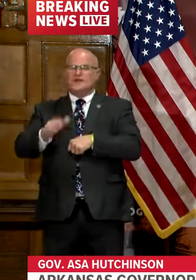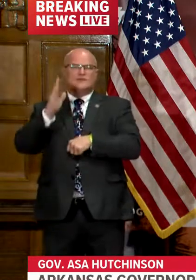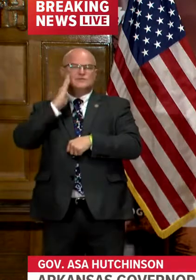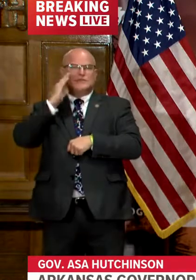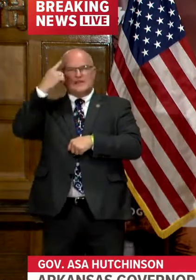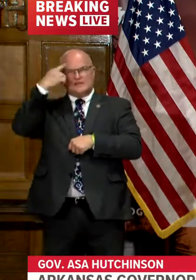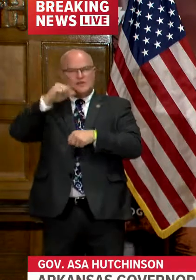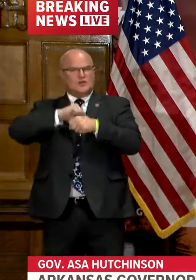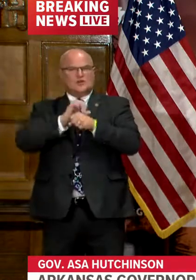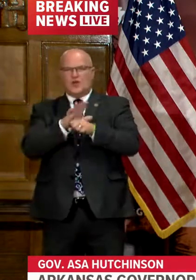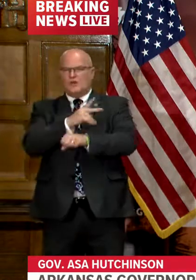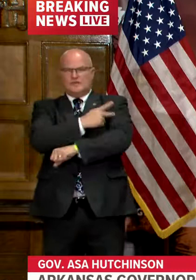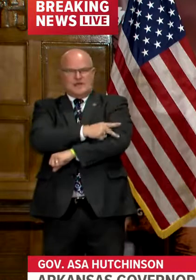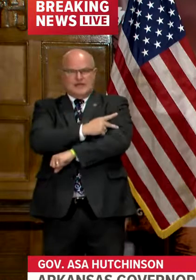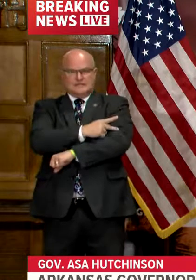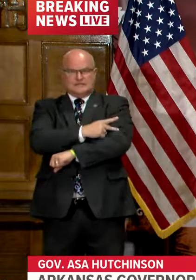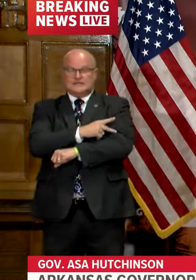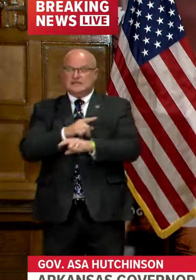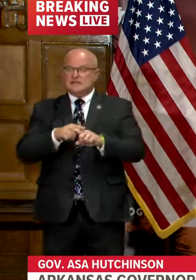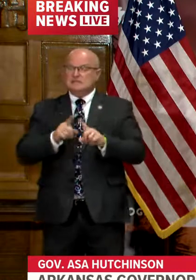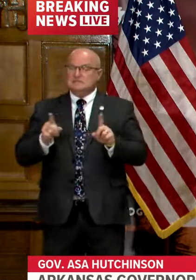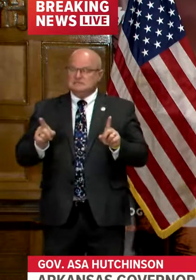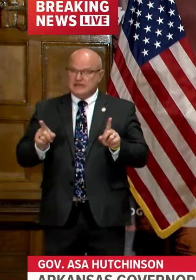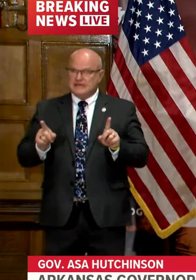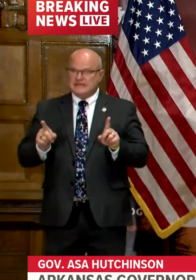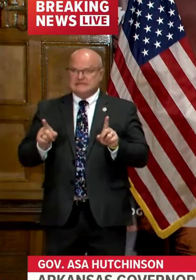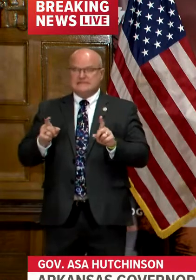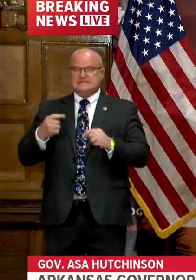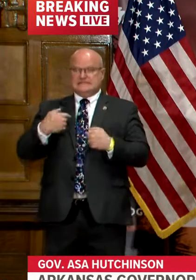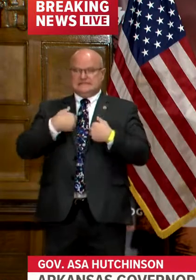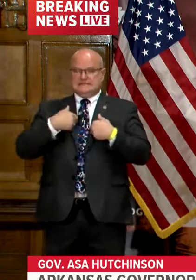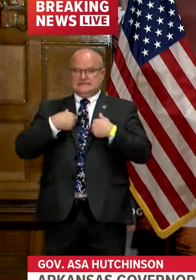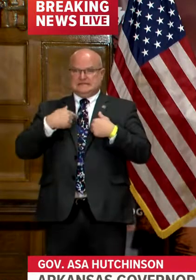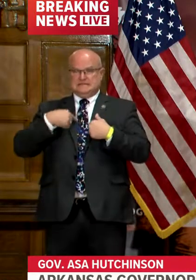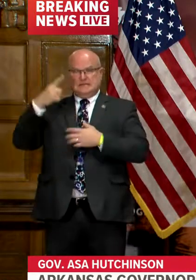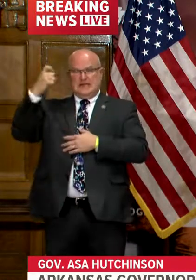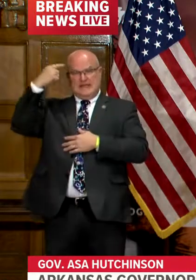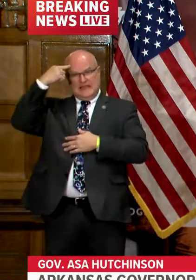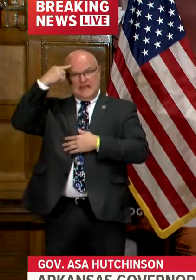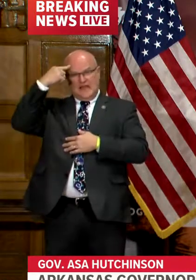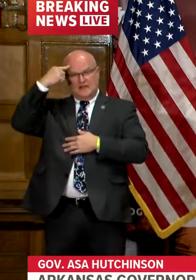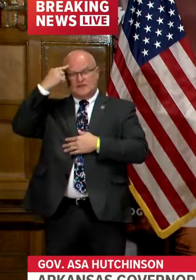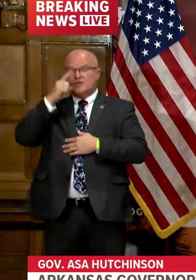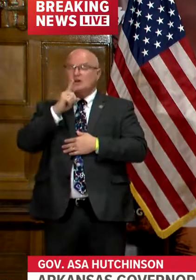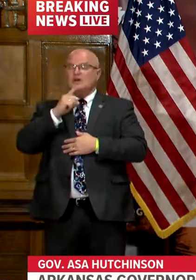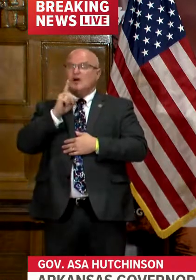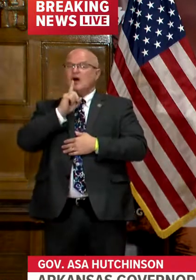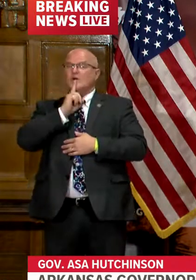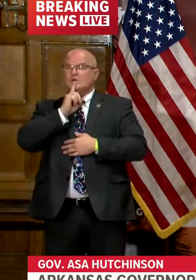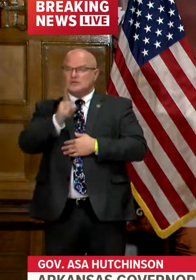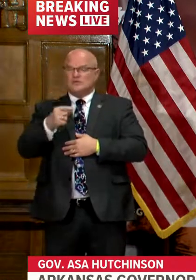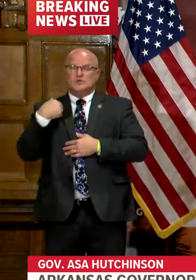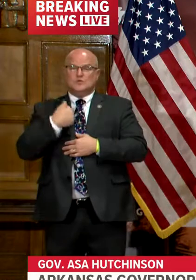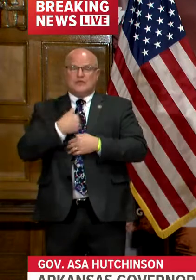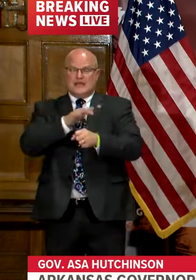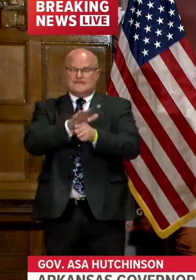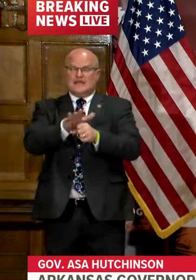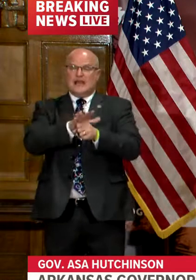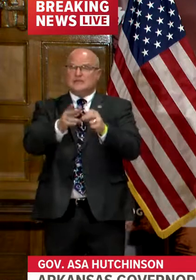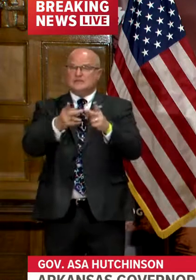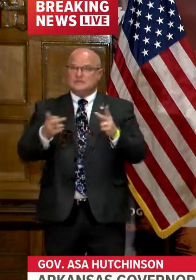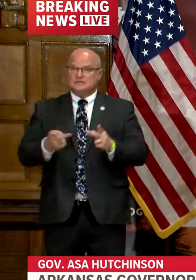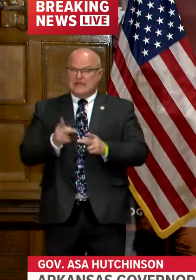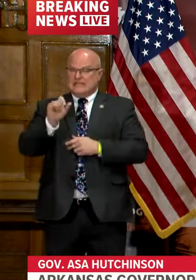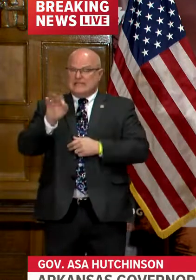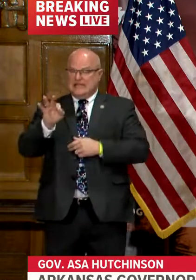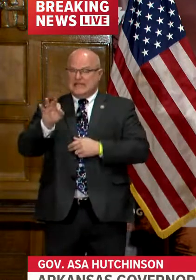COVID patients. But it is prudent upon me as governor to make sure we have that adequate space if